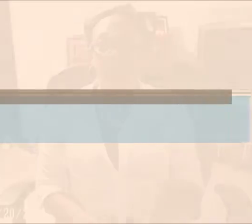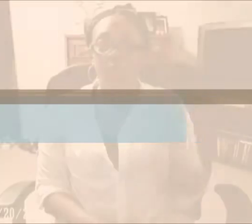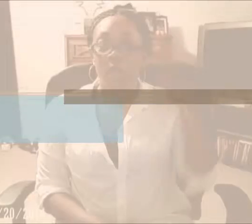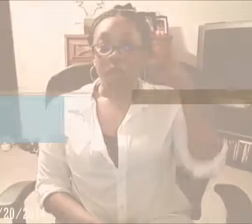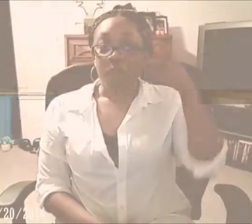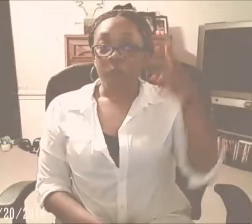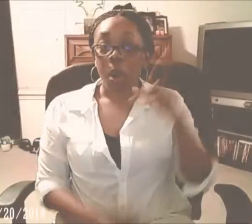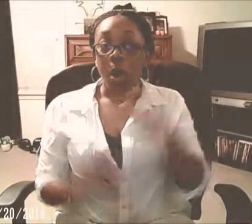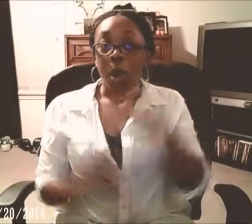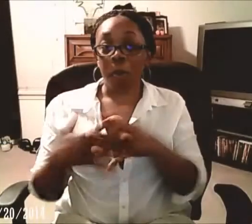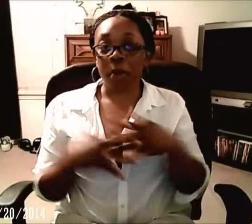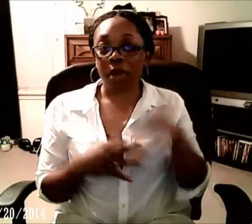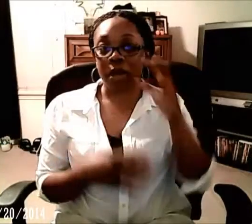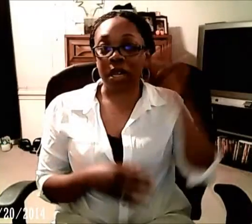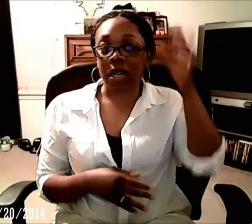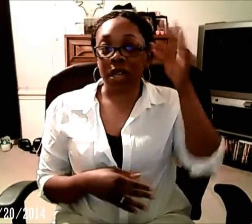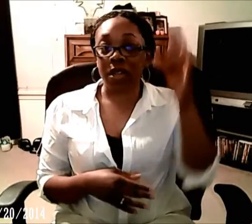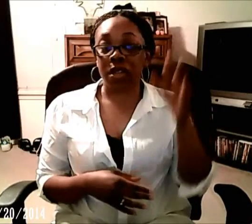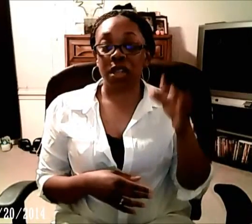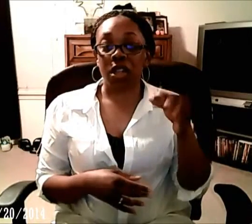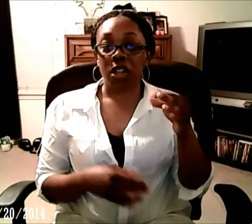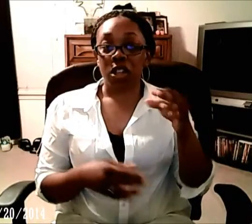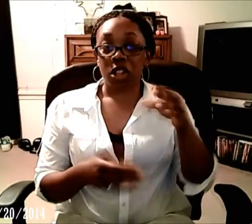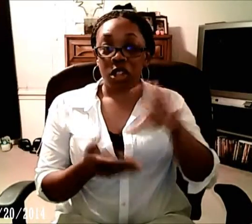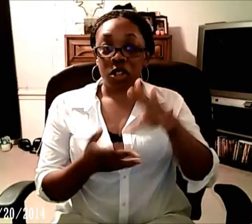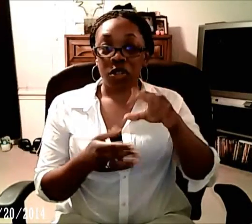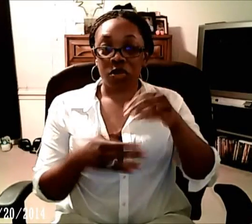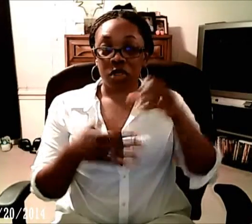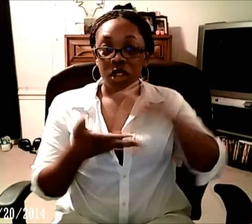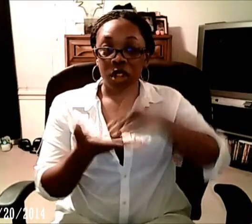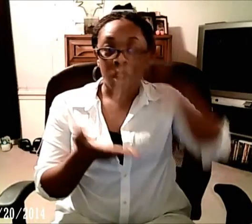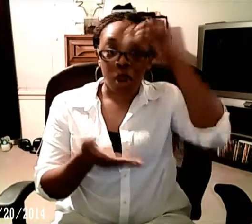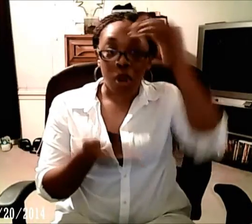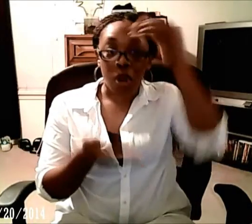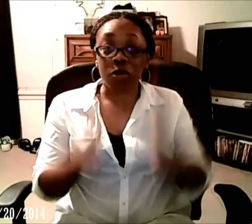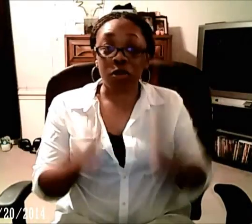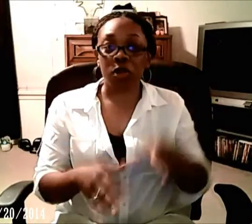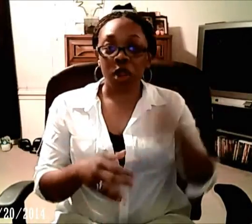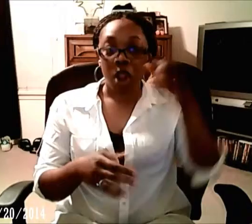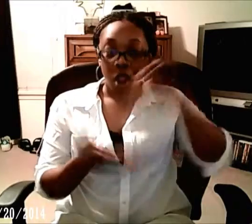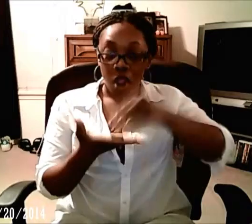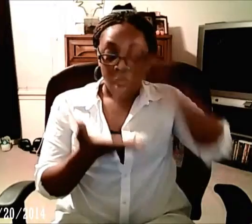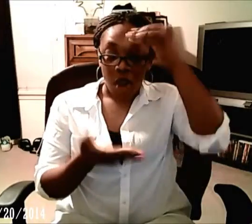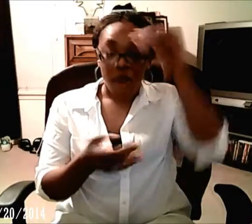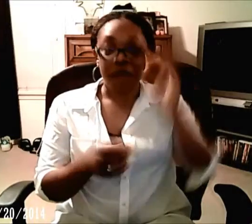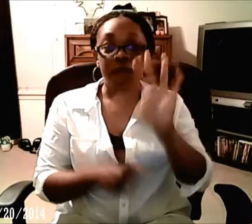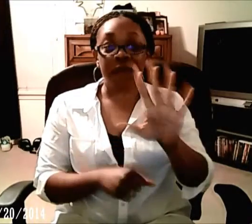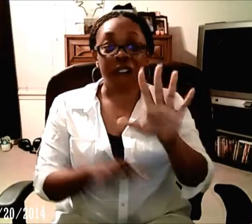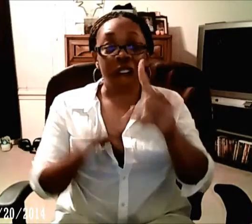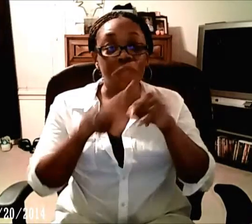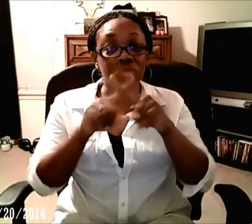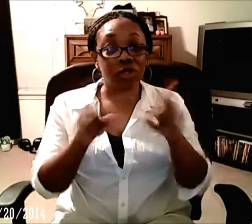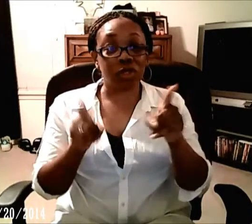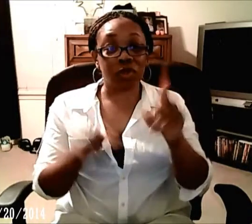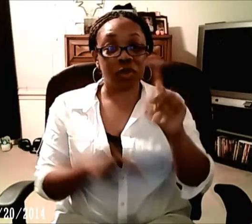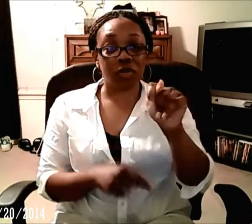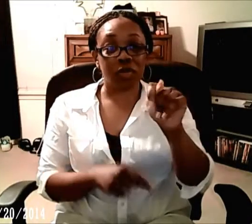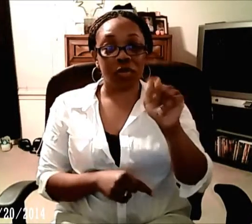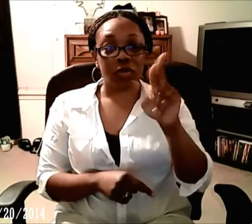Unit, students need to know five different American Indian tribes. The big idea is that each tribe has to use their environment to get